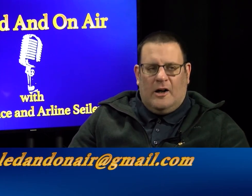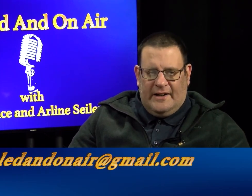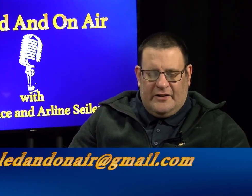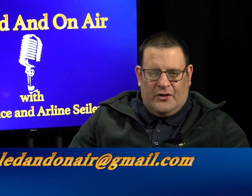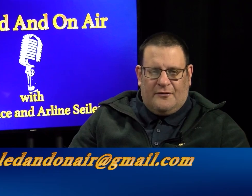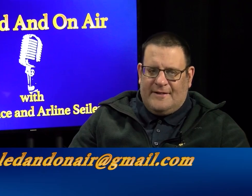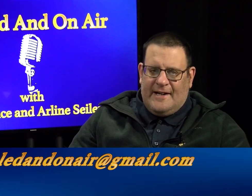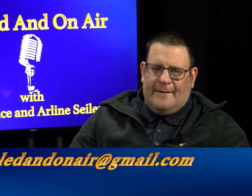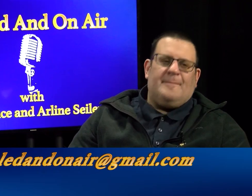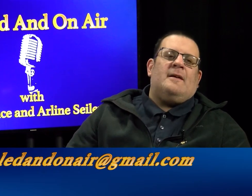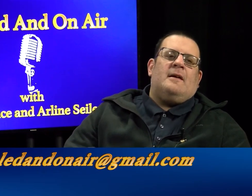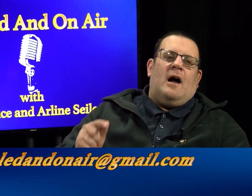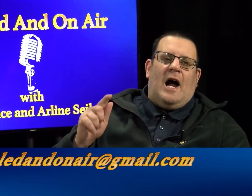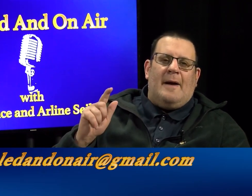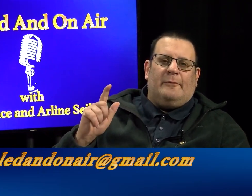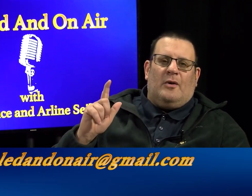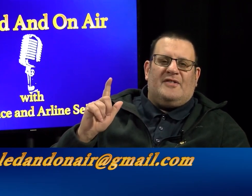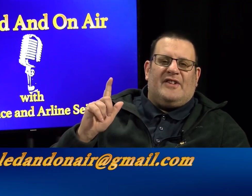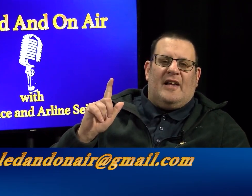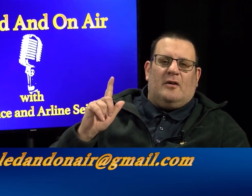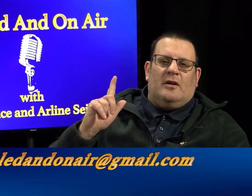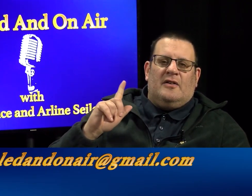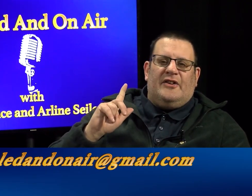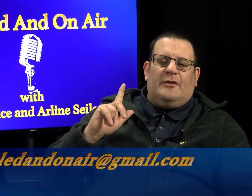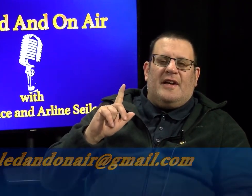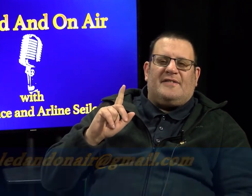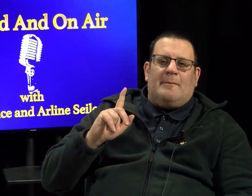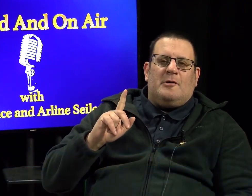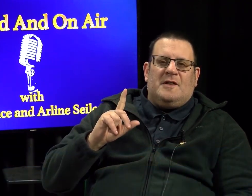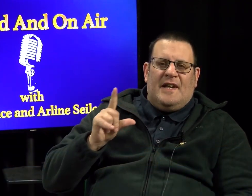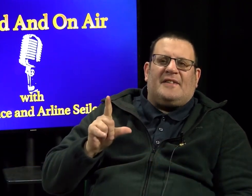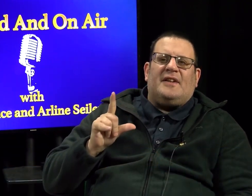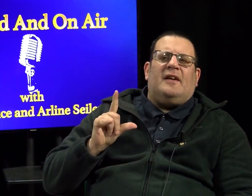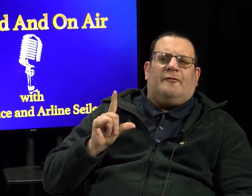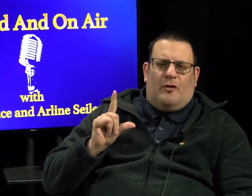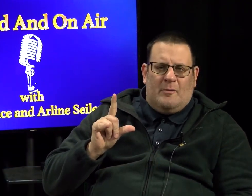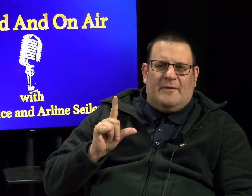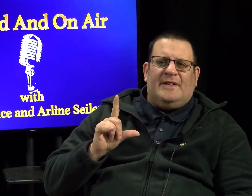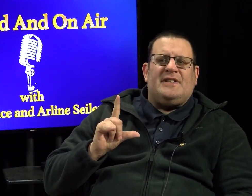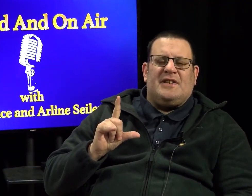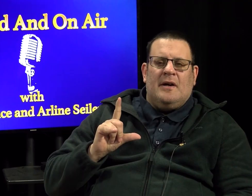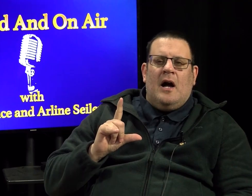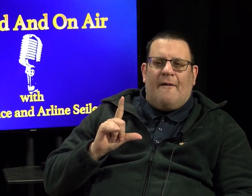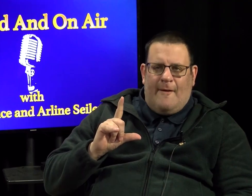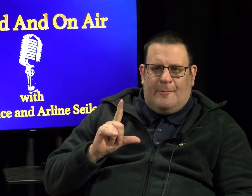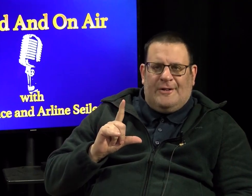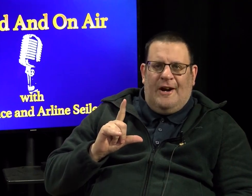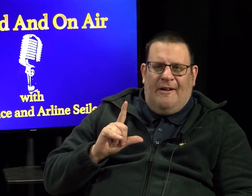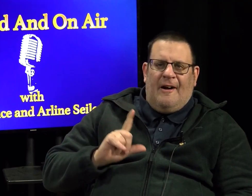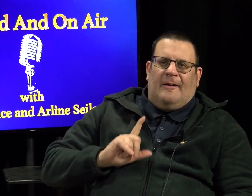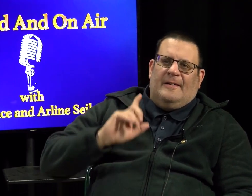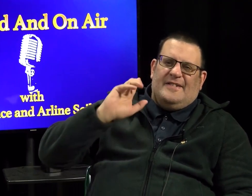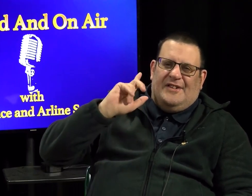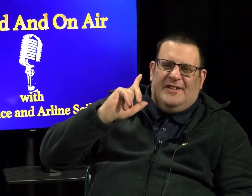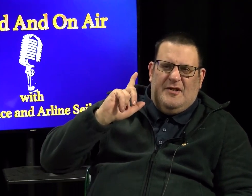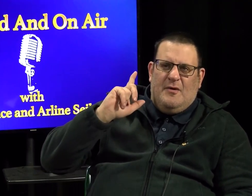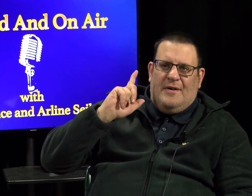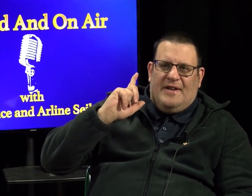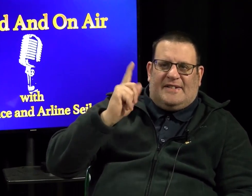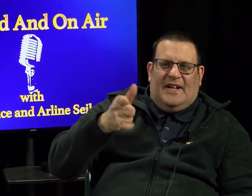Arlene is off today I'm Lauren Siler see you next time on the next informative edition of able than an errand